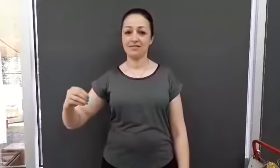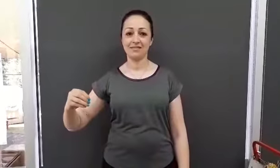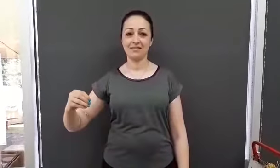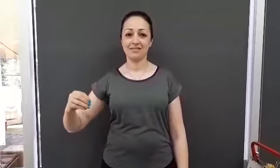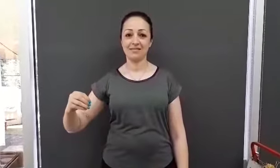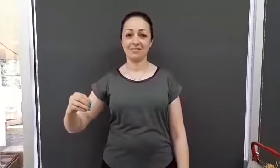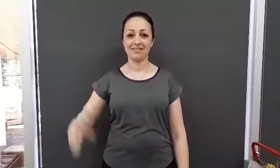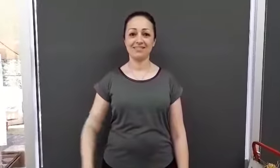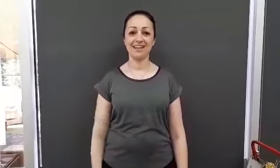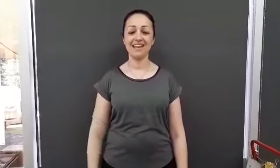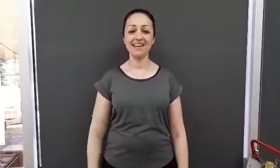Again.